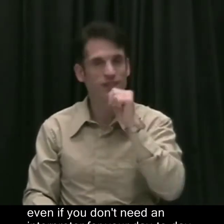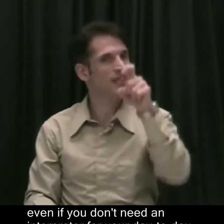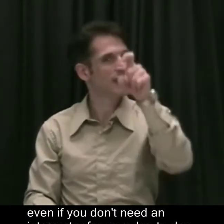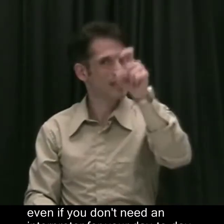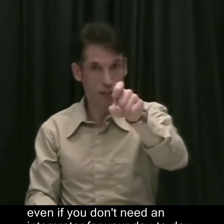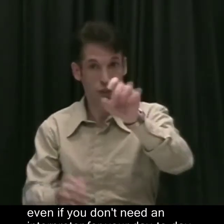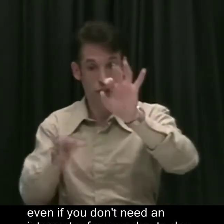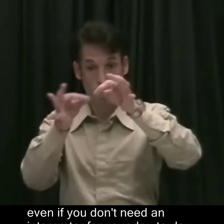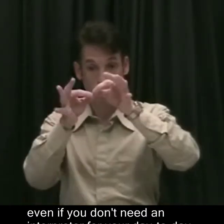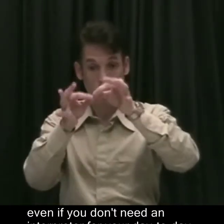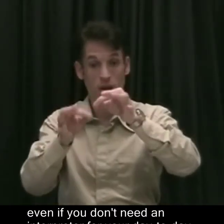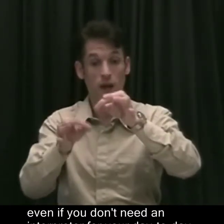work.